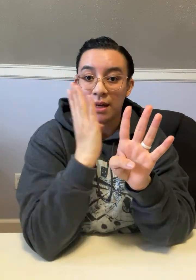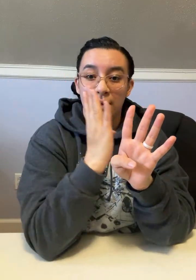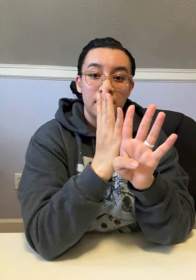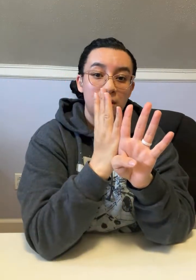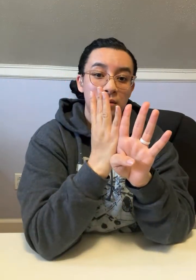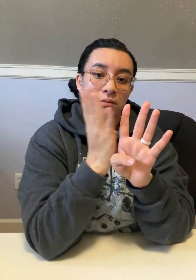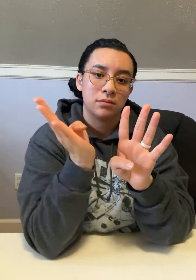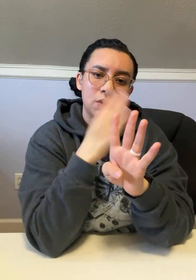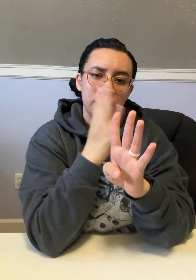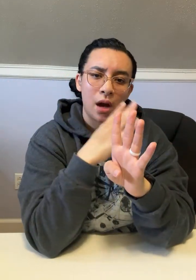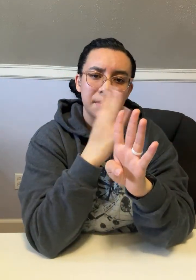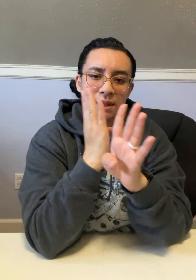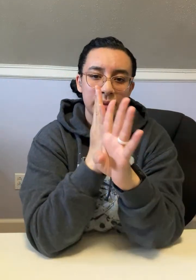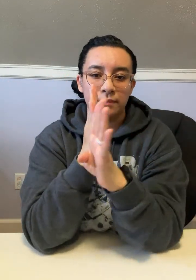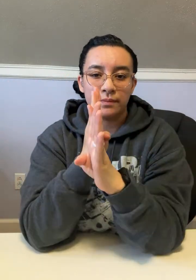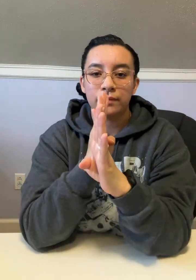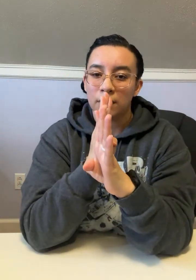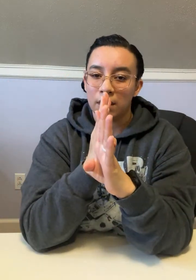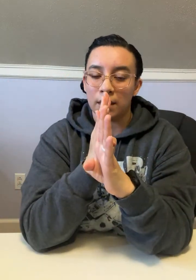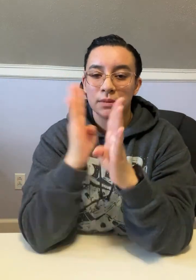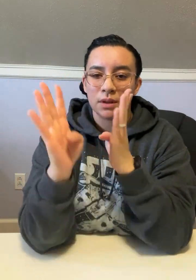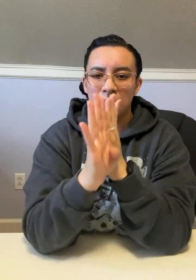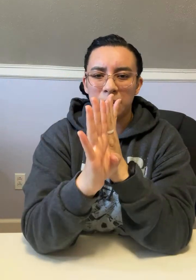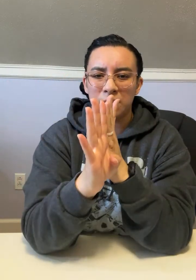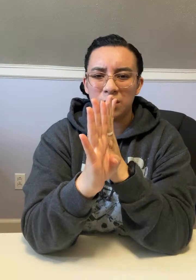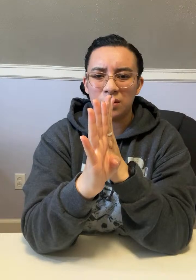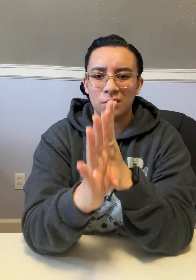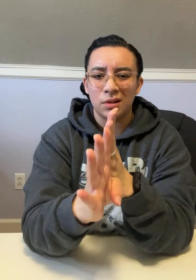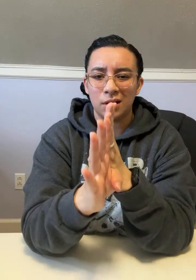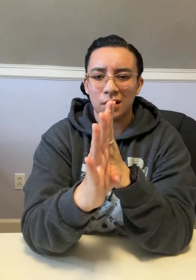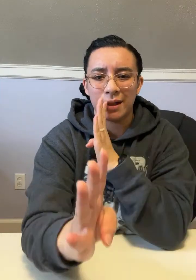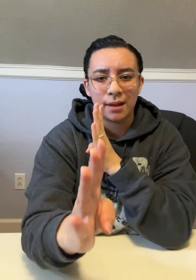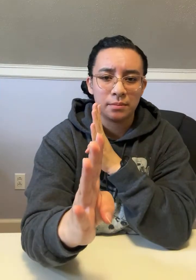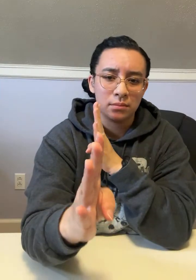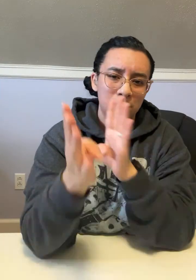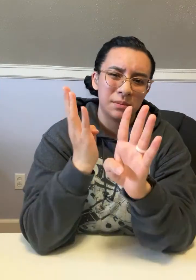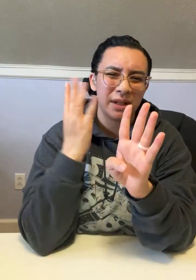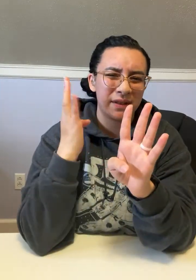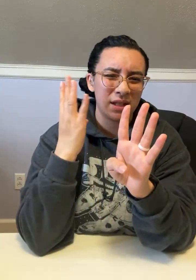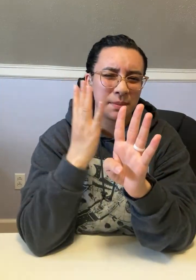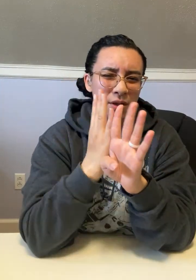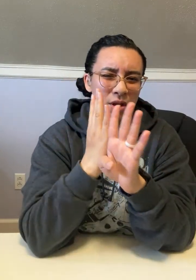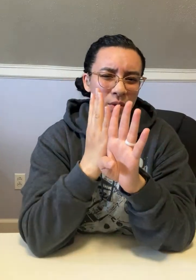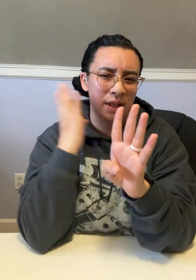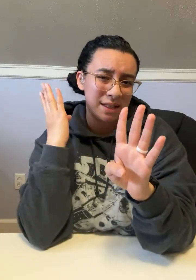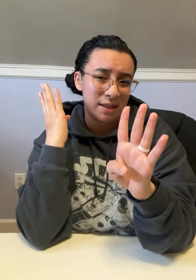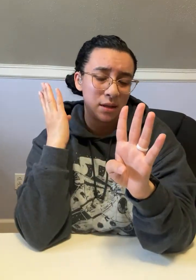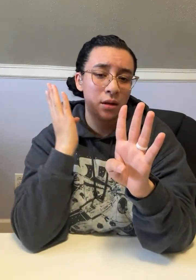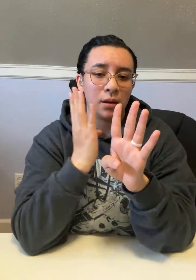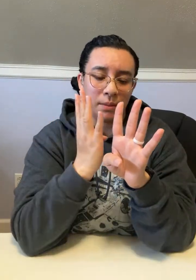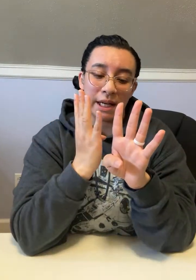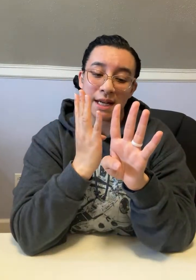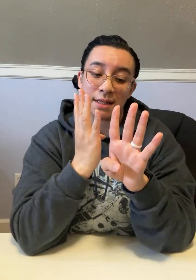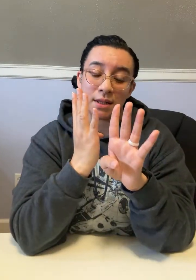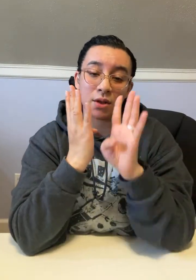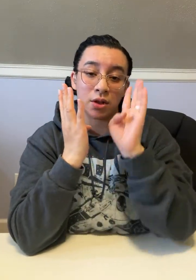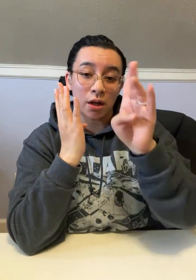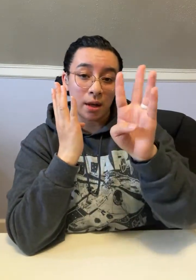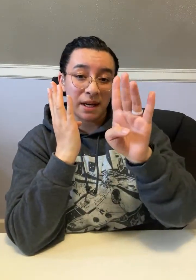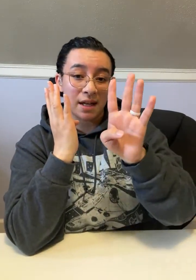it towards the opposite. Okay, so some people do line up, but it's better to do this because your non-dominant hand